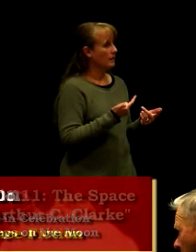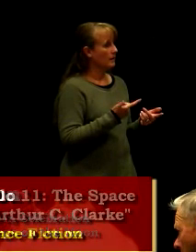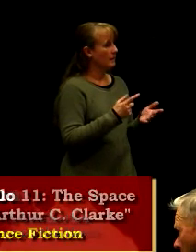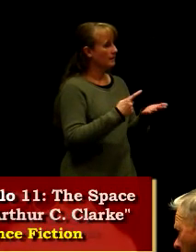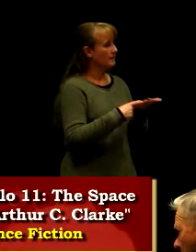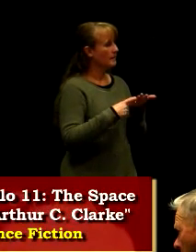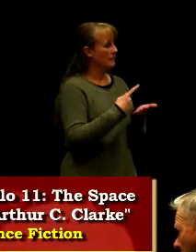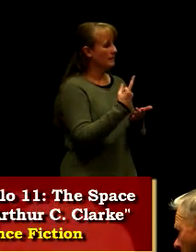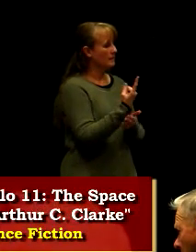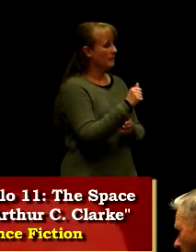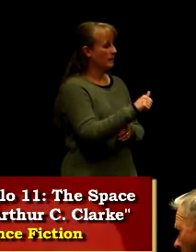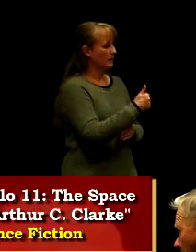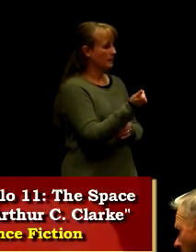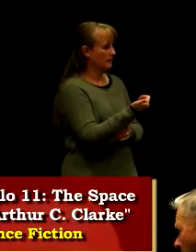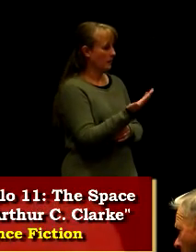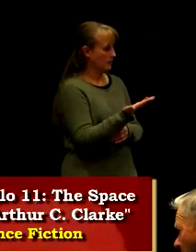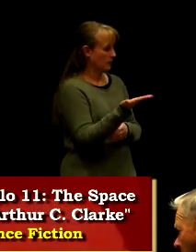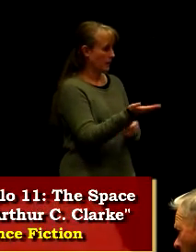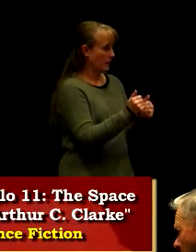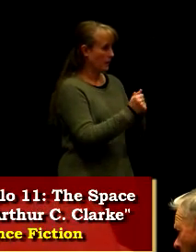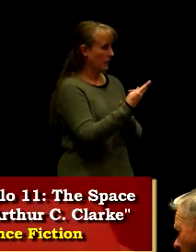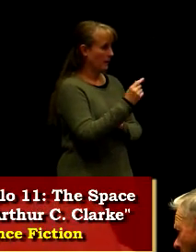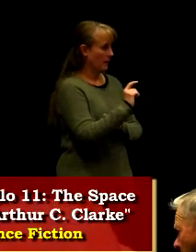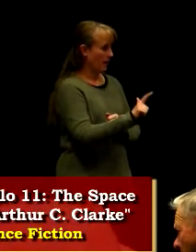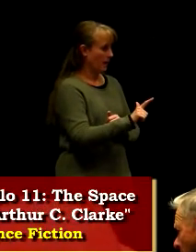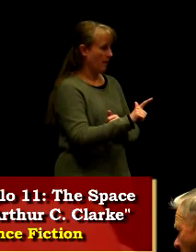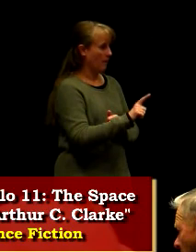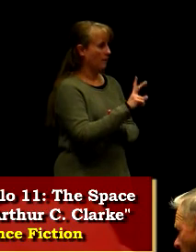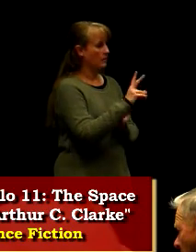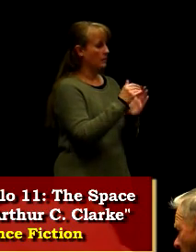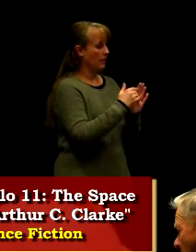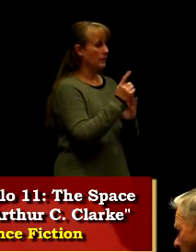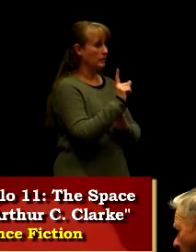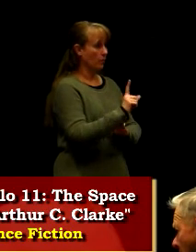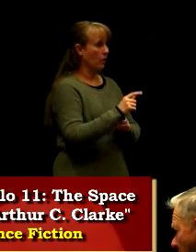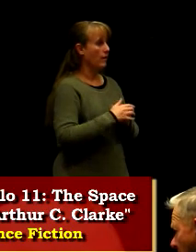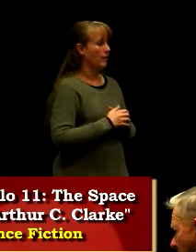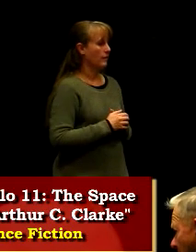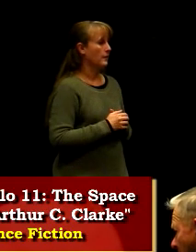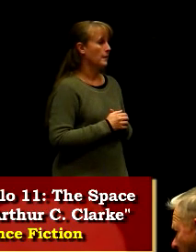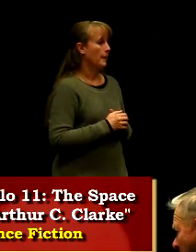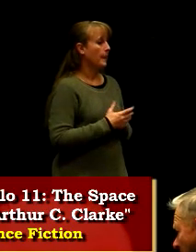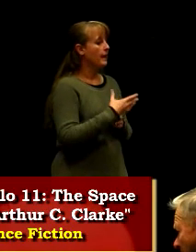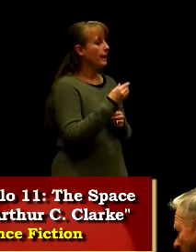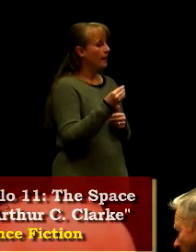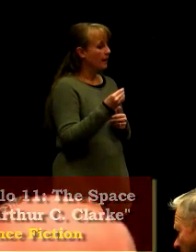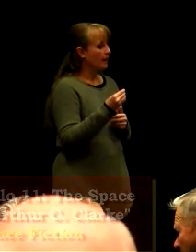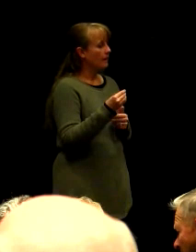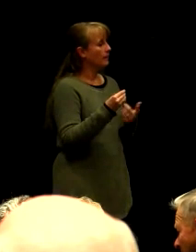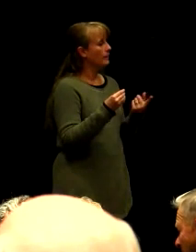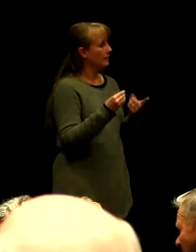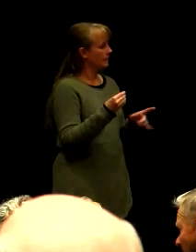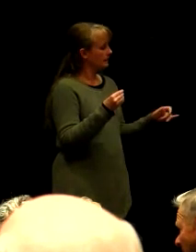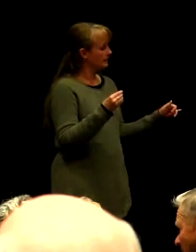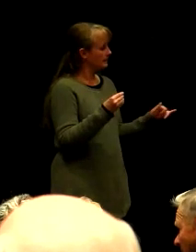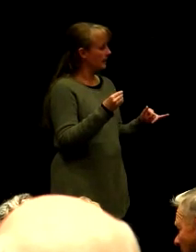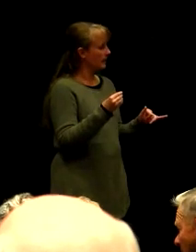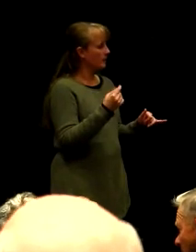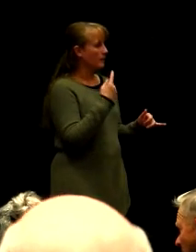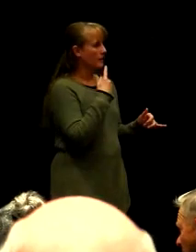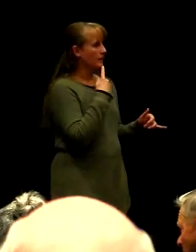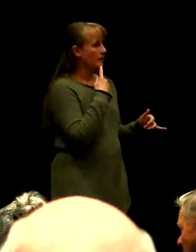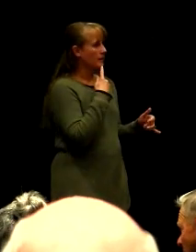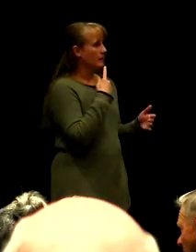that's also there with Hal in 2001, and that is that at some